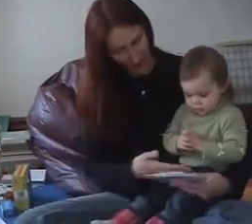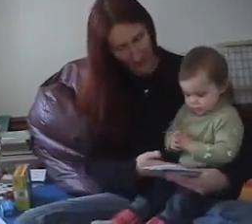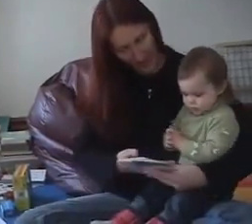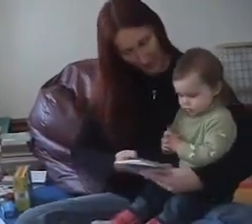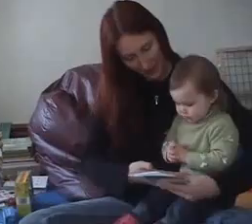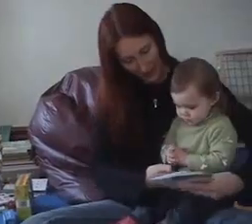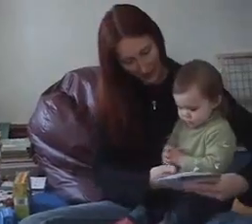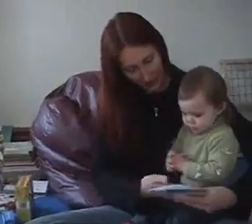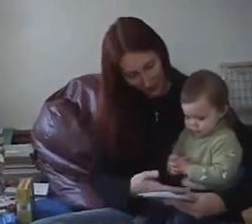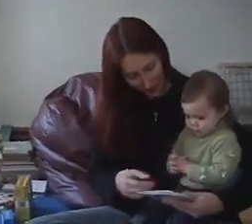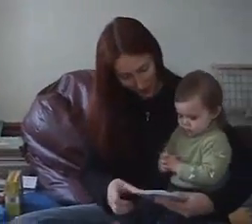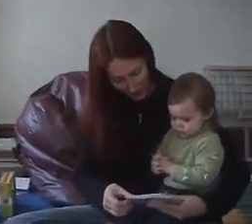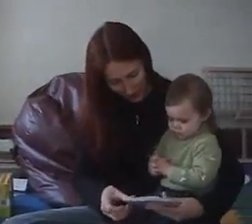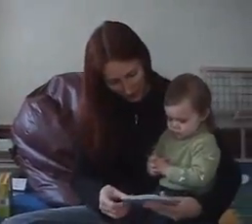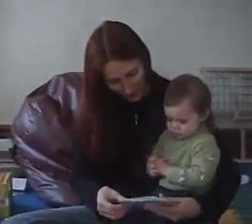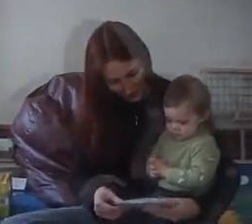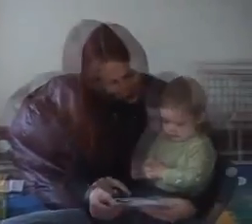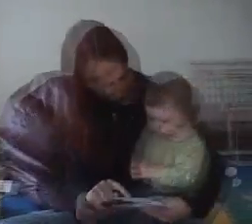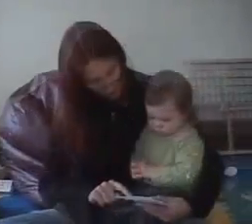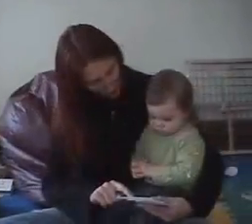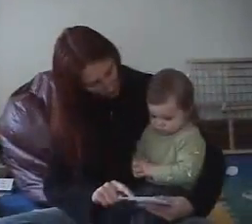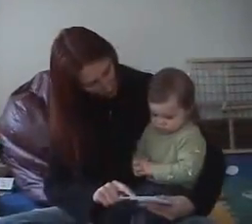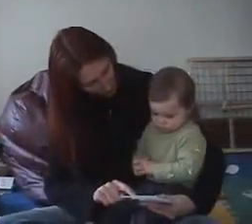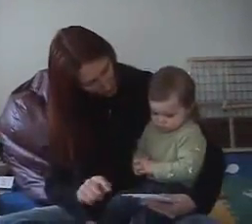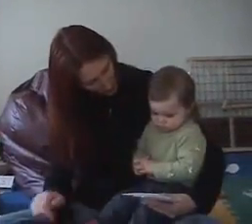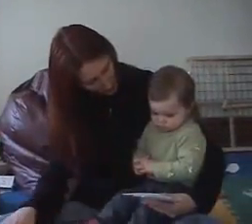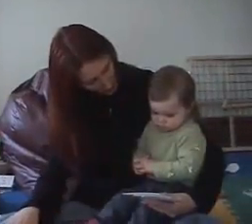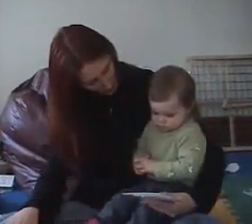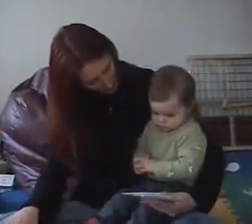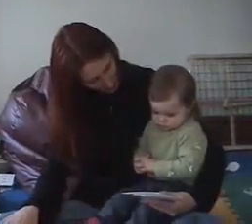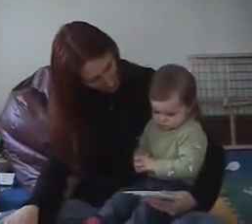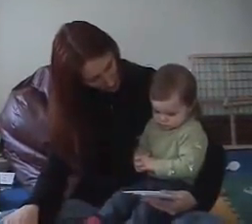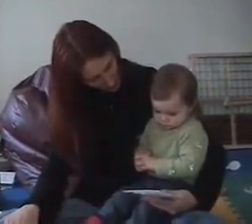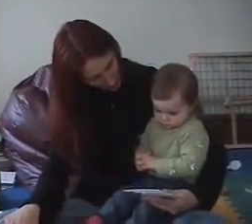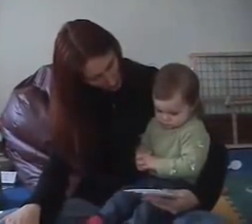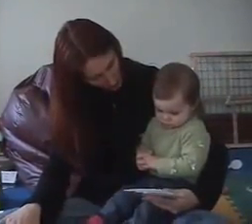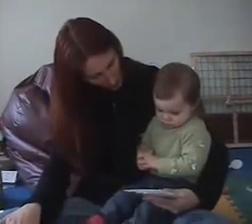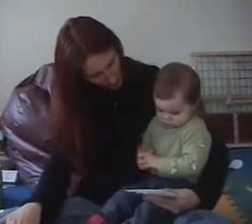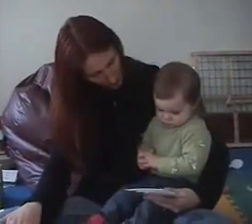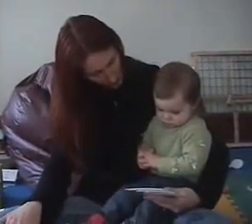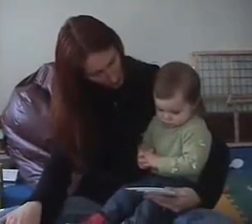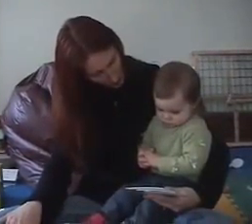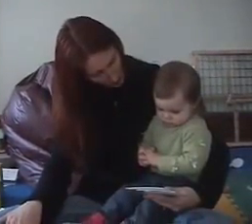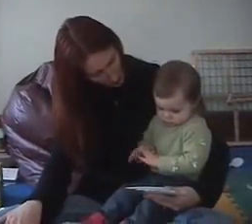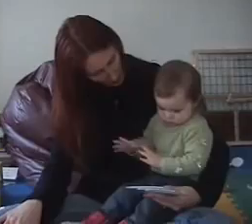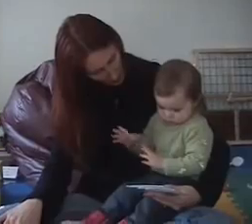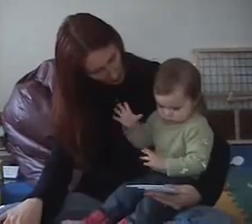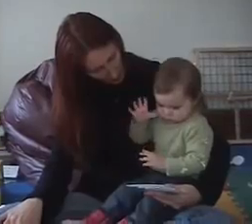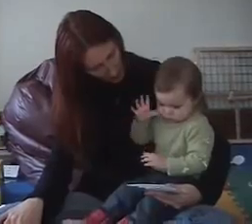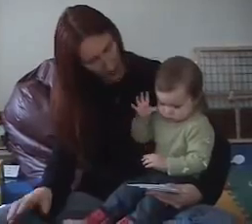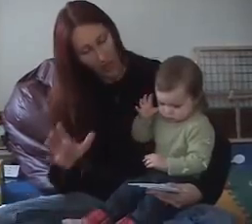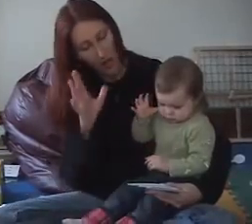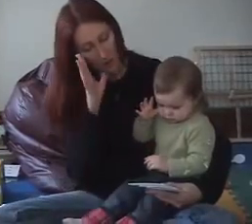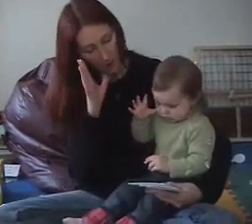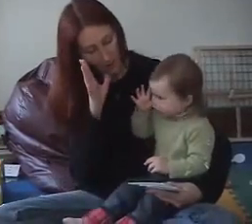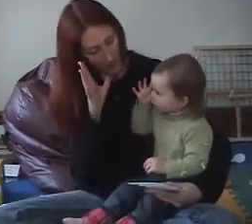Baby. Right. And that's mommy. What's the sign for mommy? Mommy.